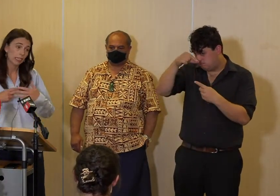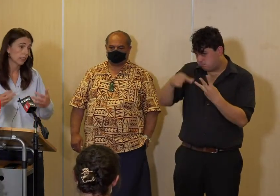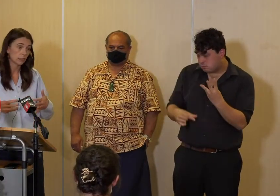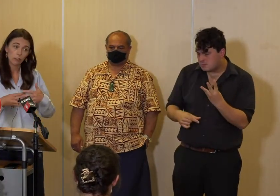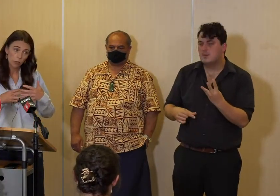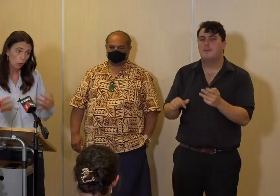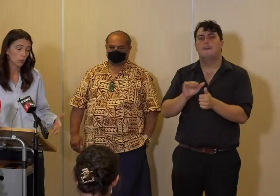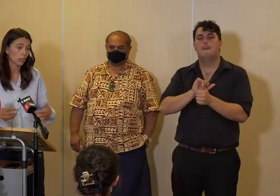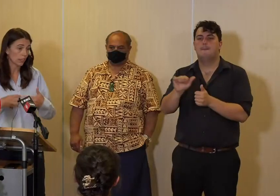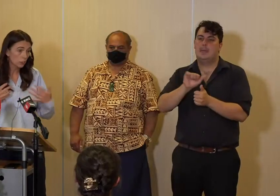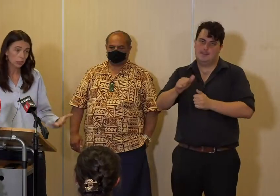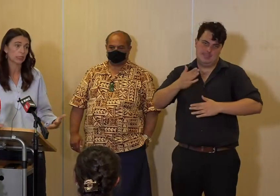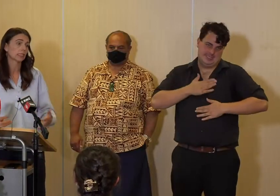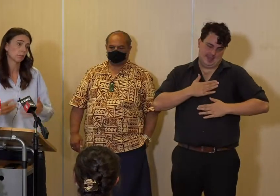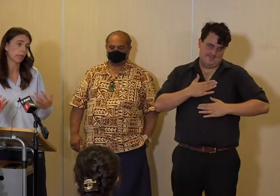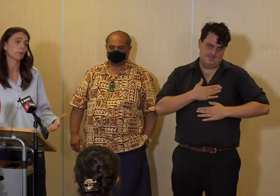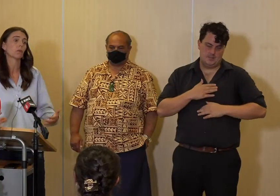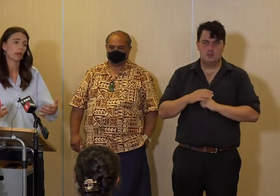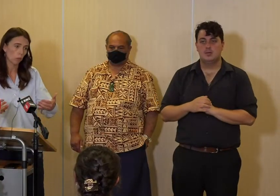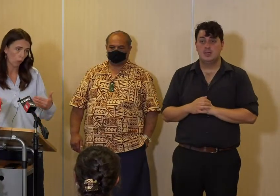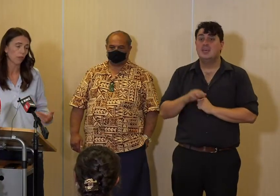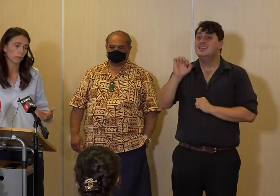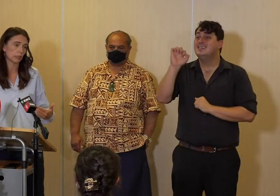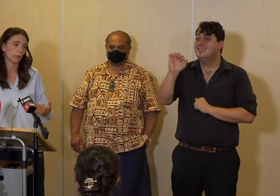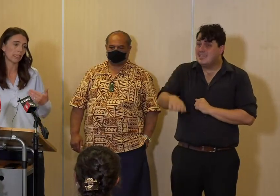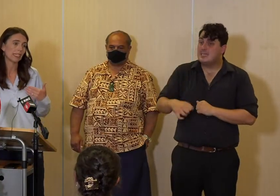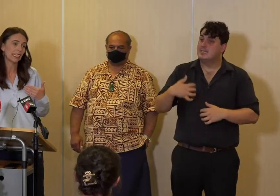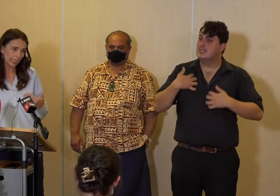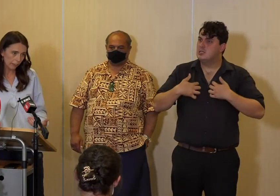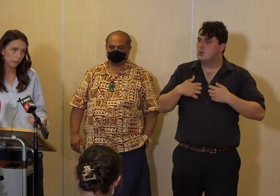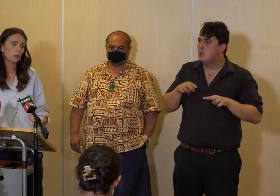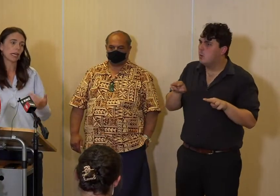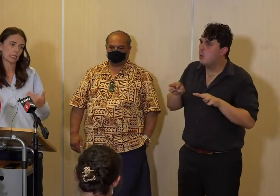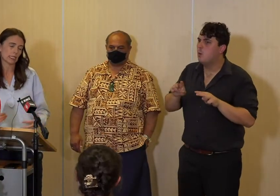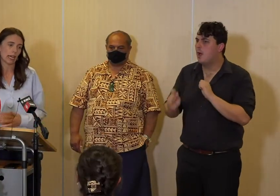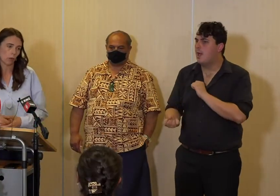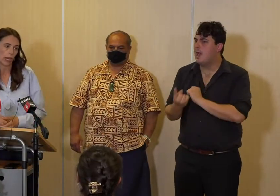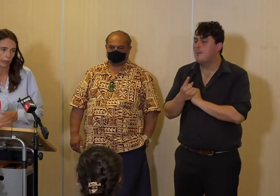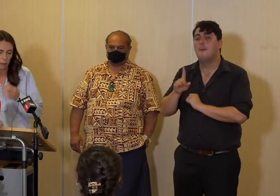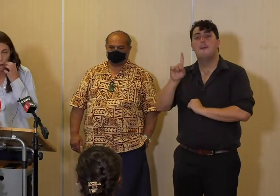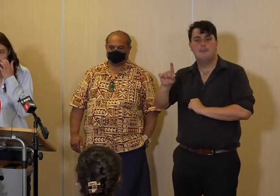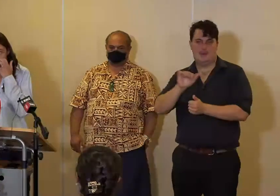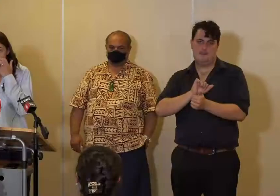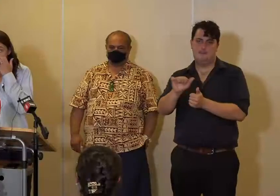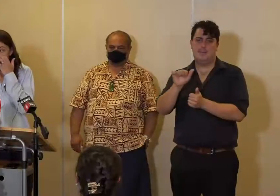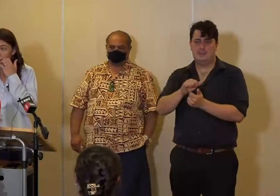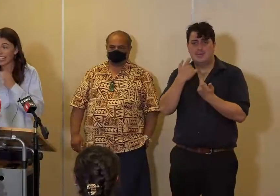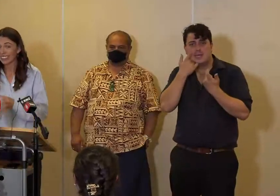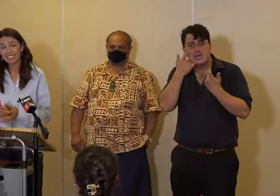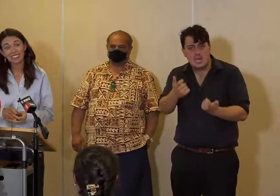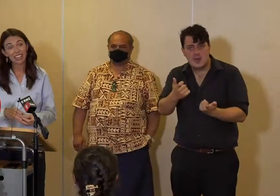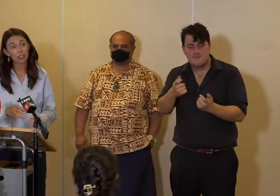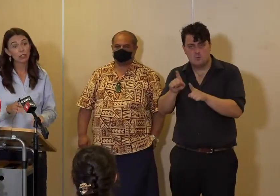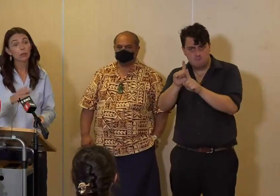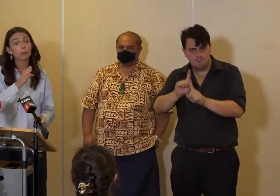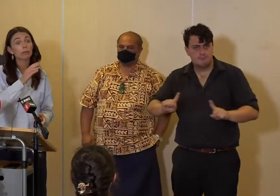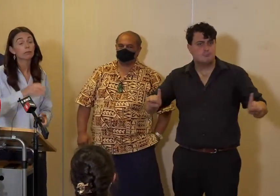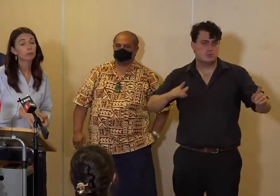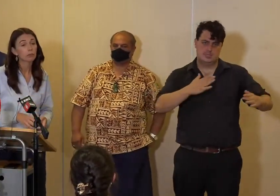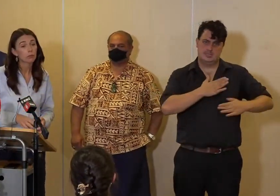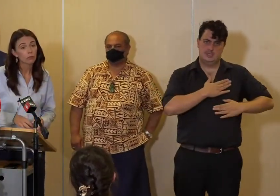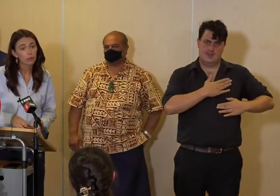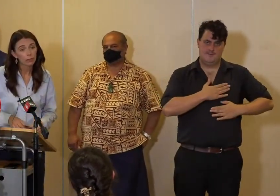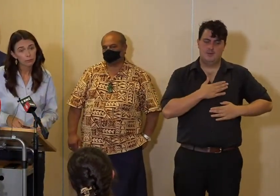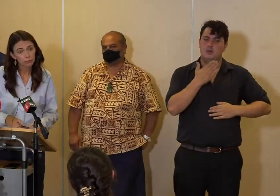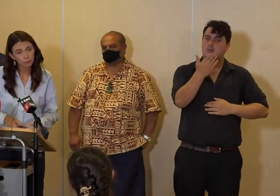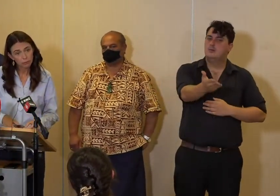that it's of course interesting to people, we want them to be careful and stay away. Okay. Are you or other